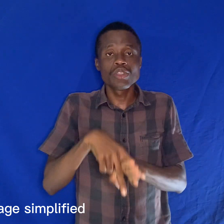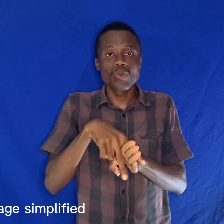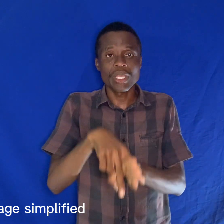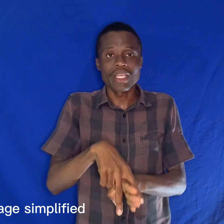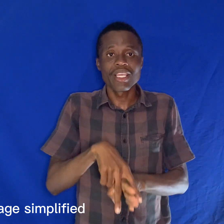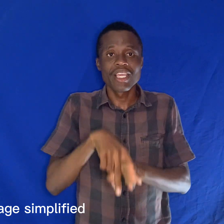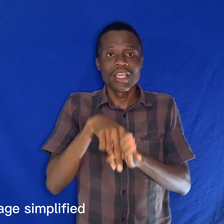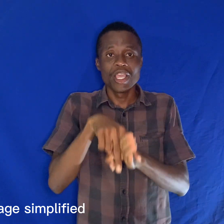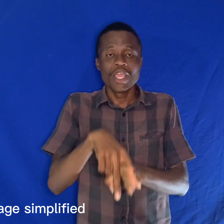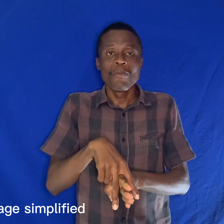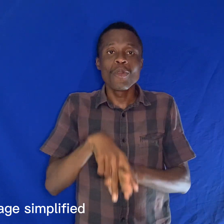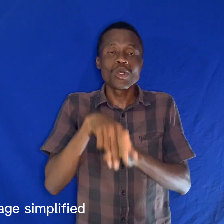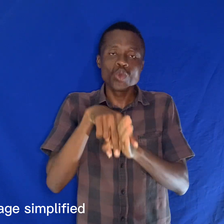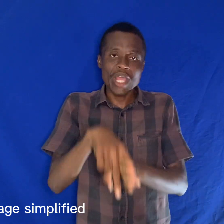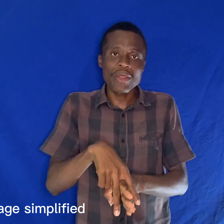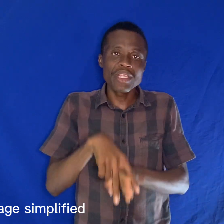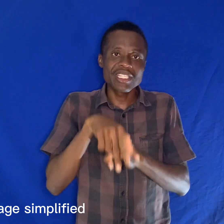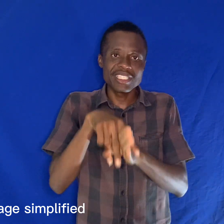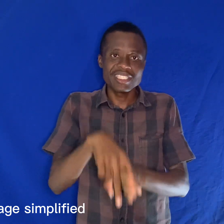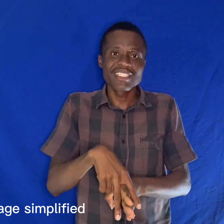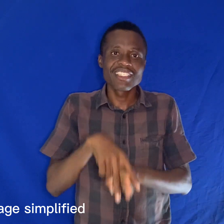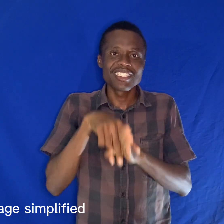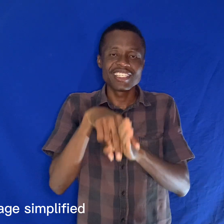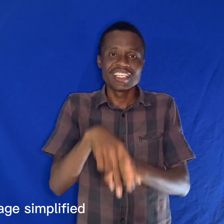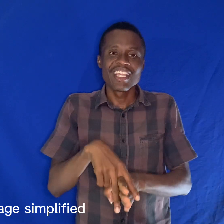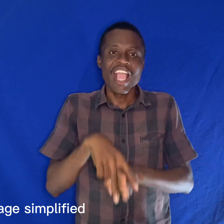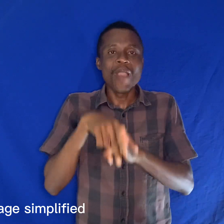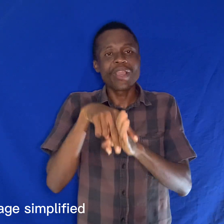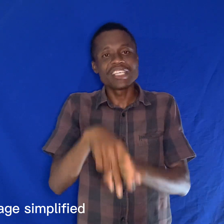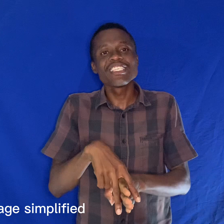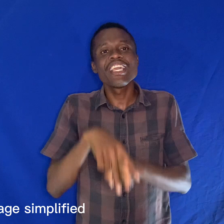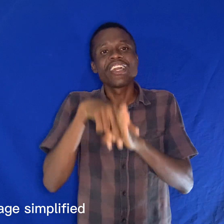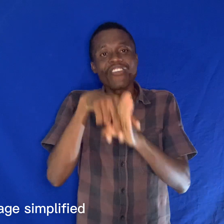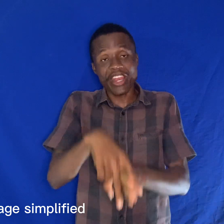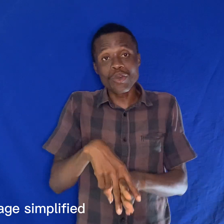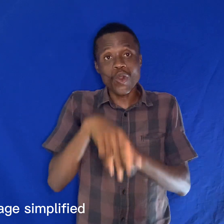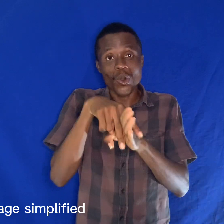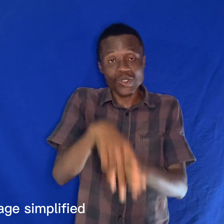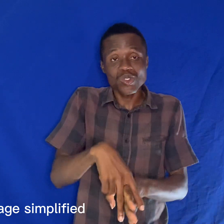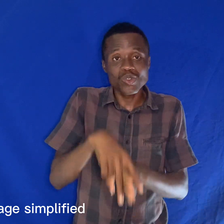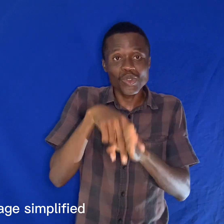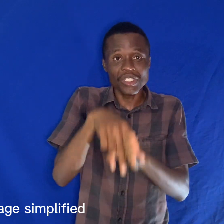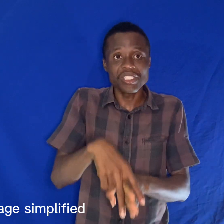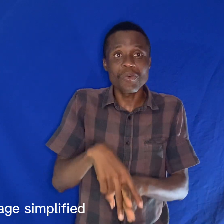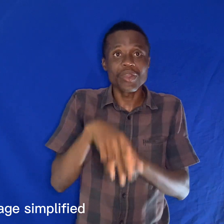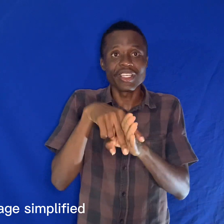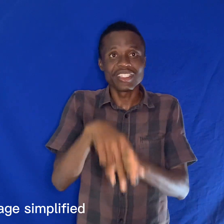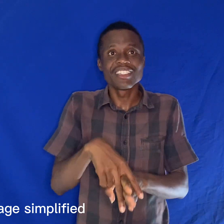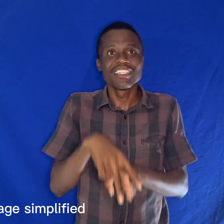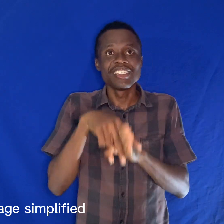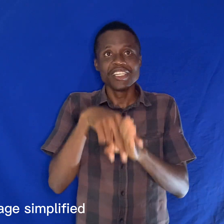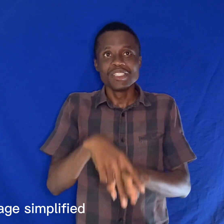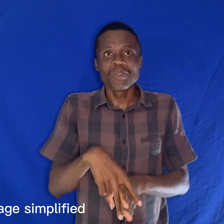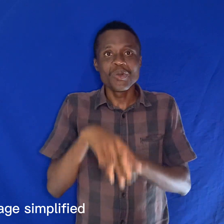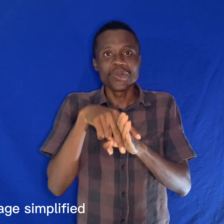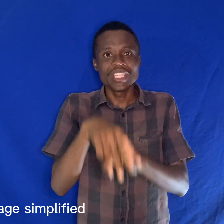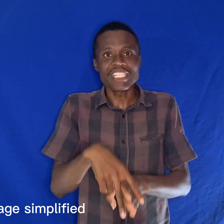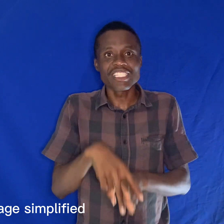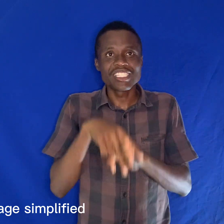way because we ride on it. And we can say riding on horse too the same way. So that is,